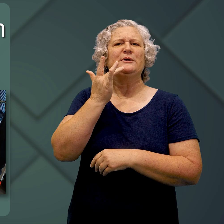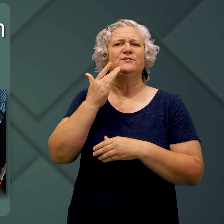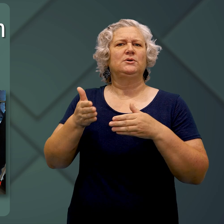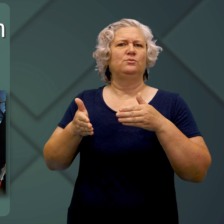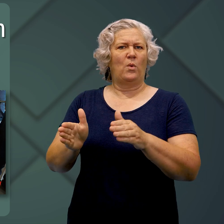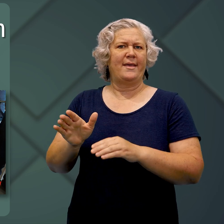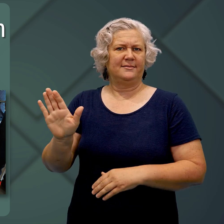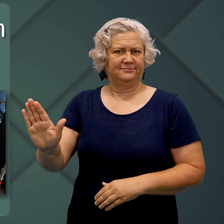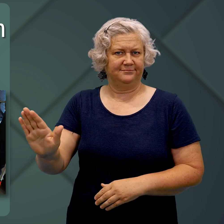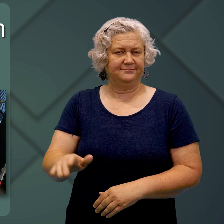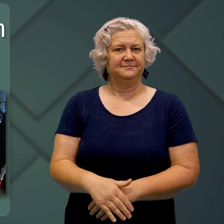preferred mode.